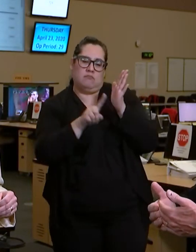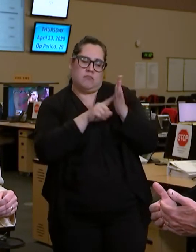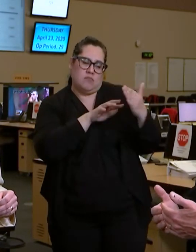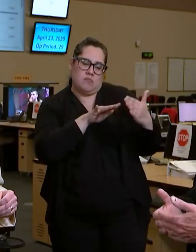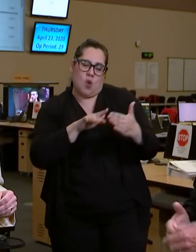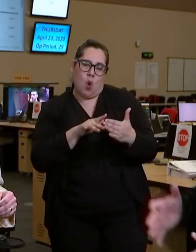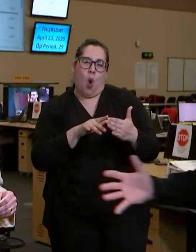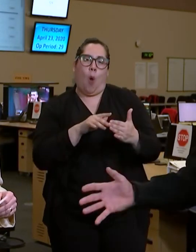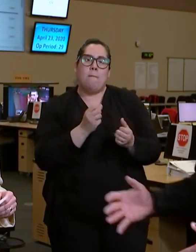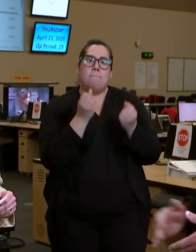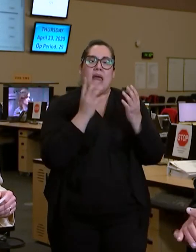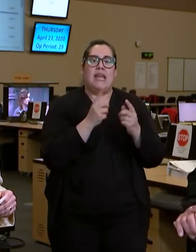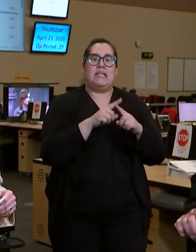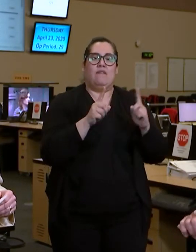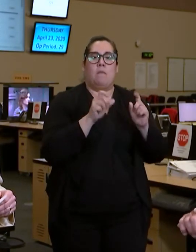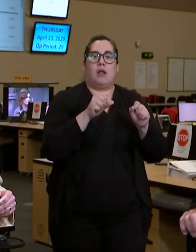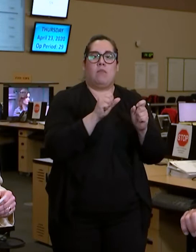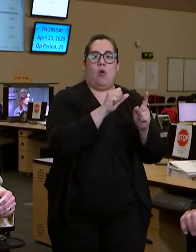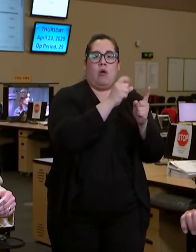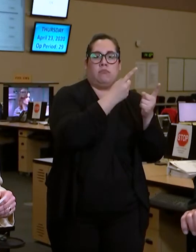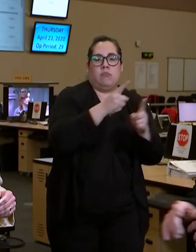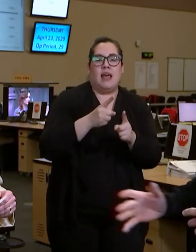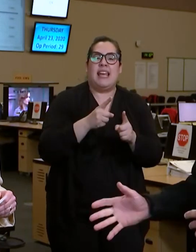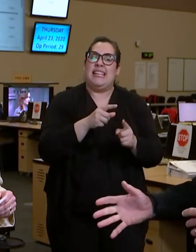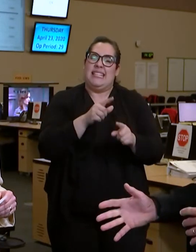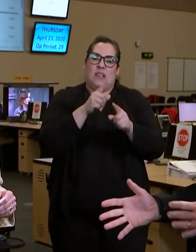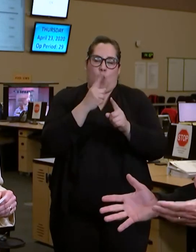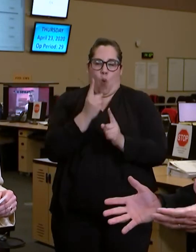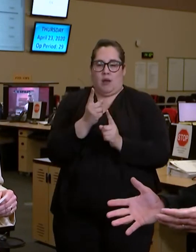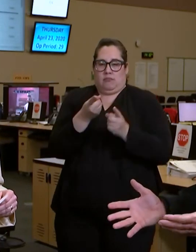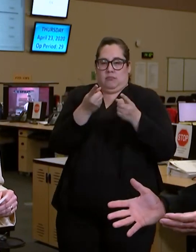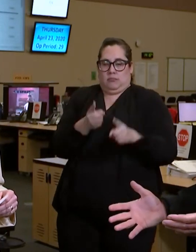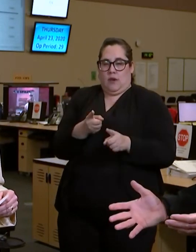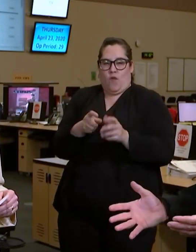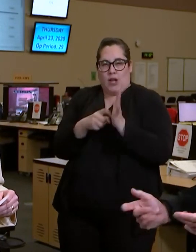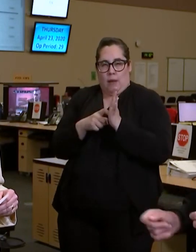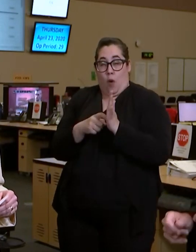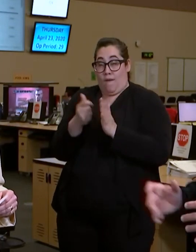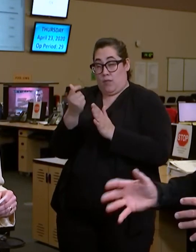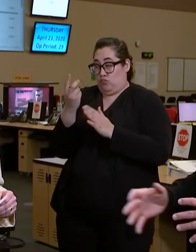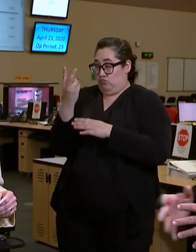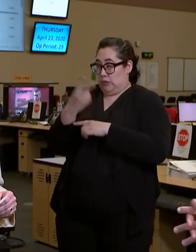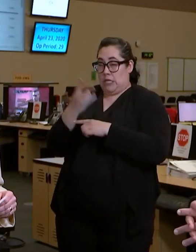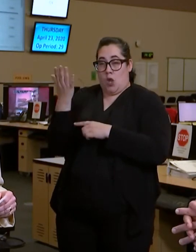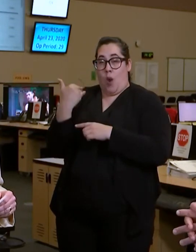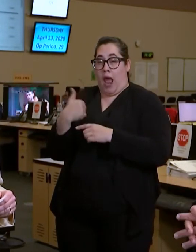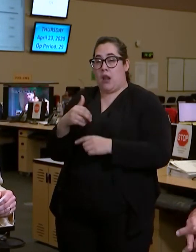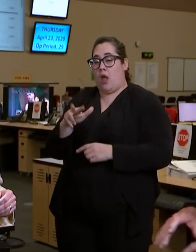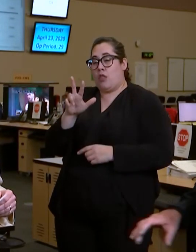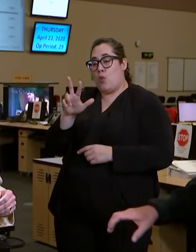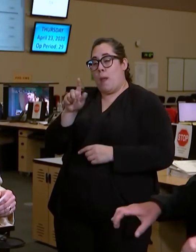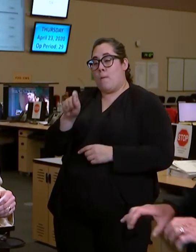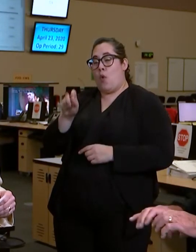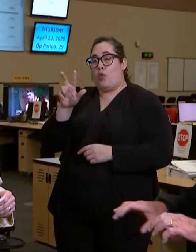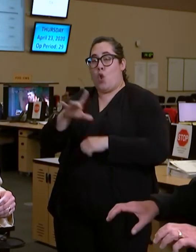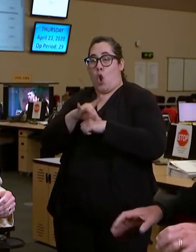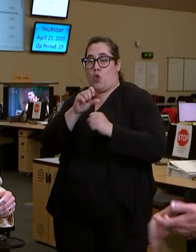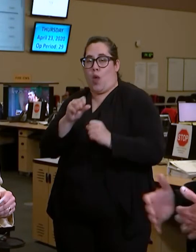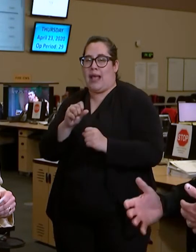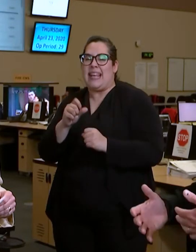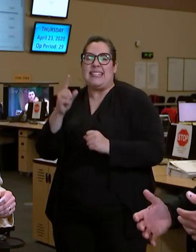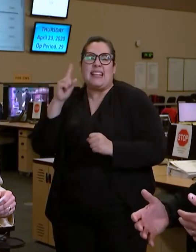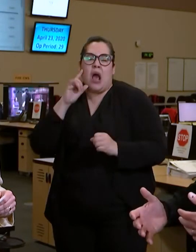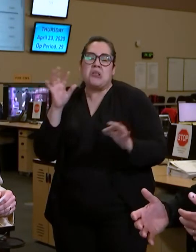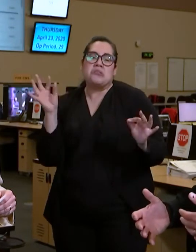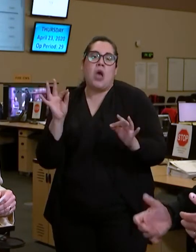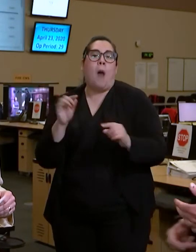one event. So for example, a couple of days ago we had the 3.3 earthquake, which sounds very minimal, but it was on a fault and a lot